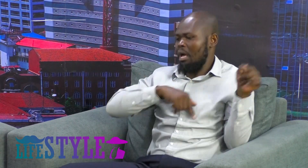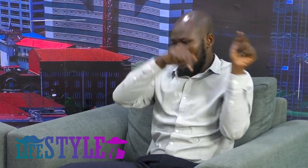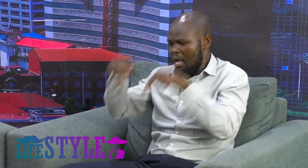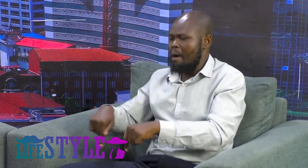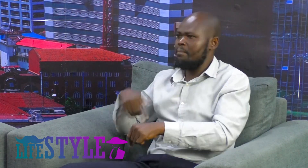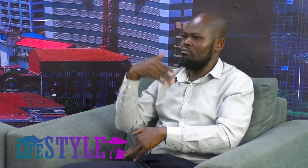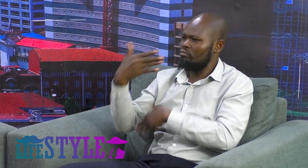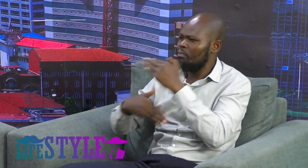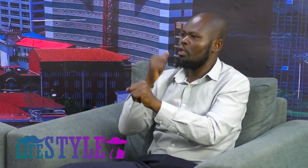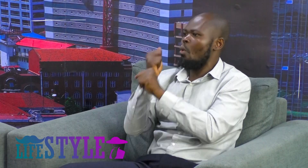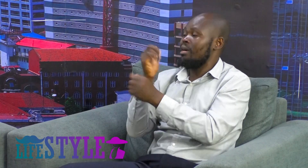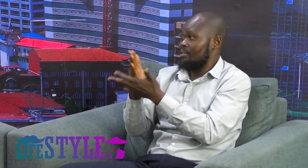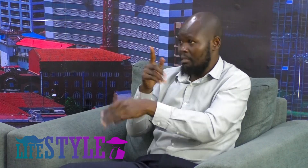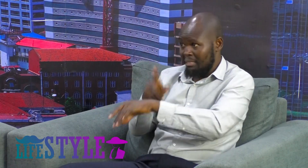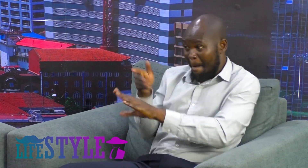were signs that are different.